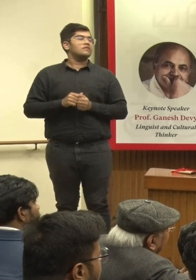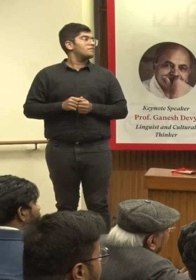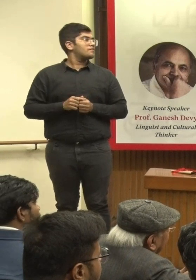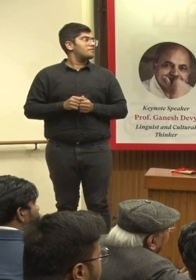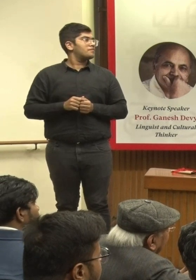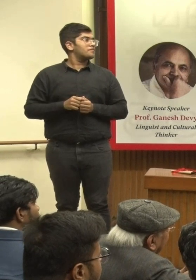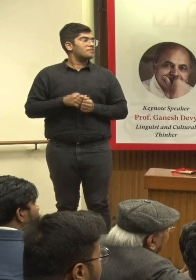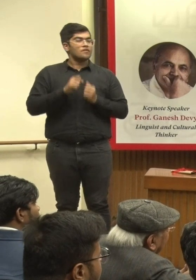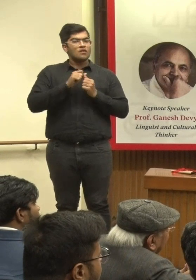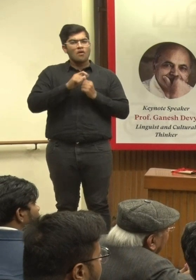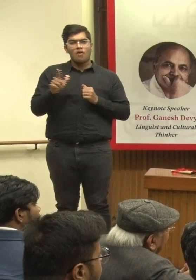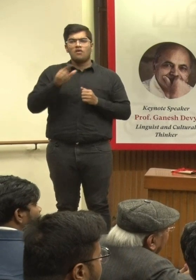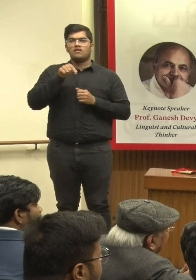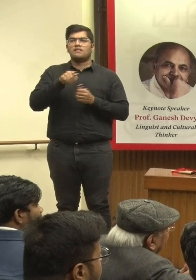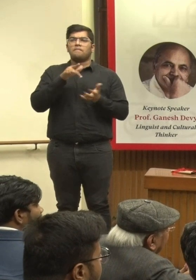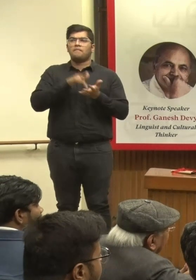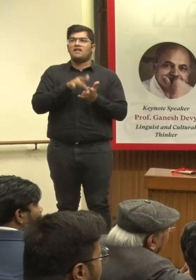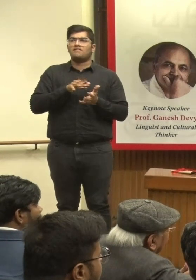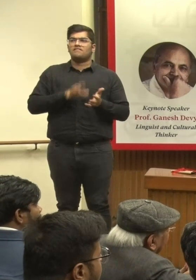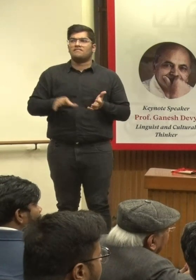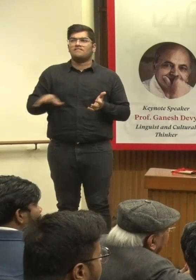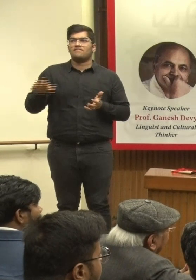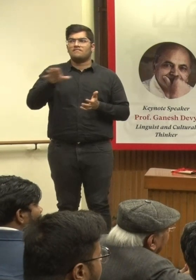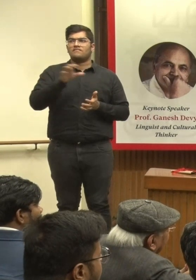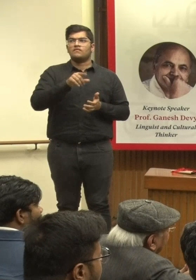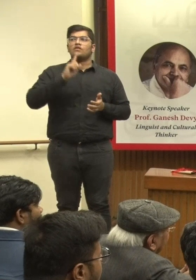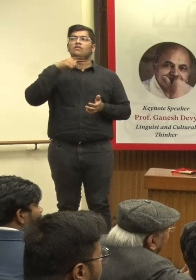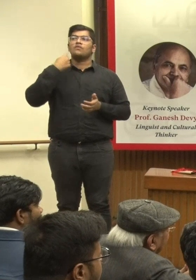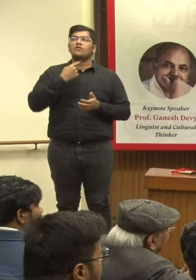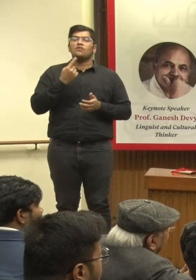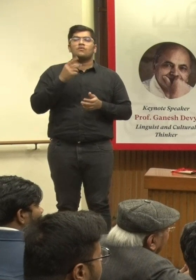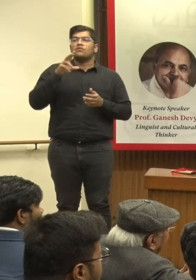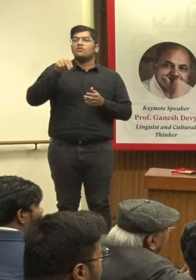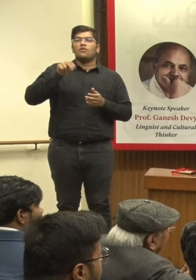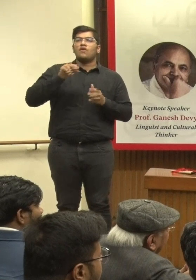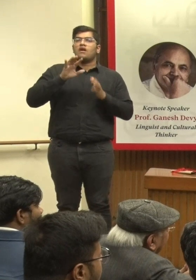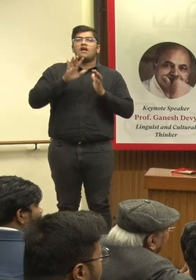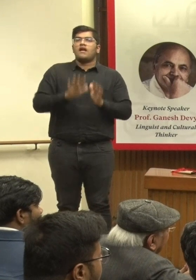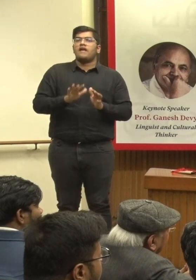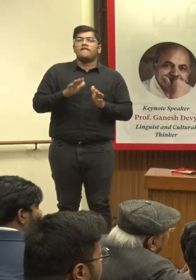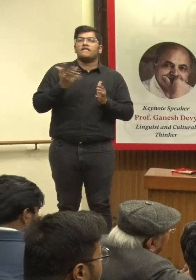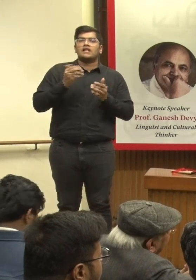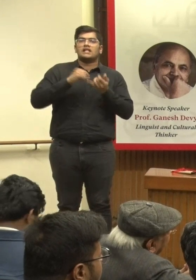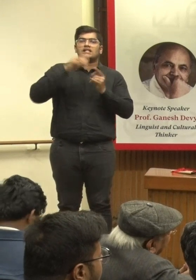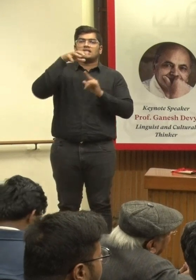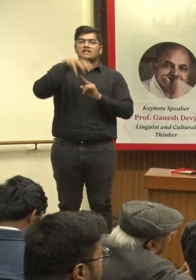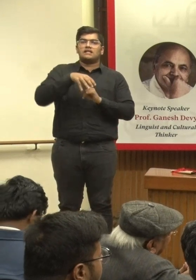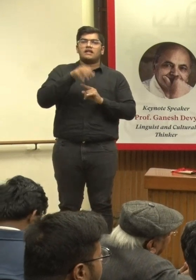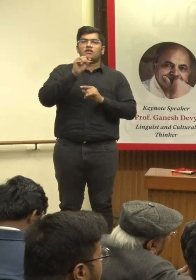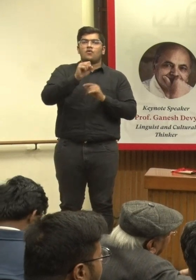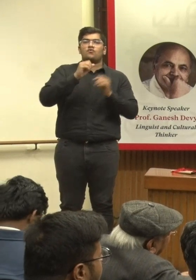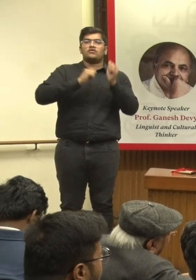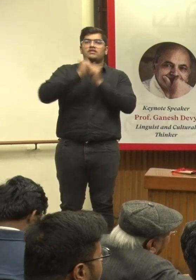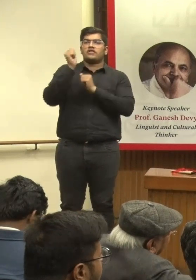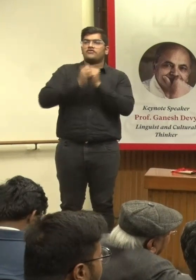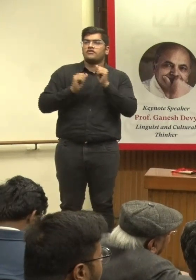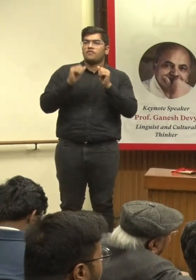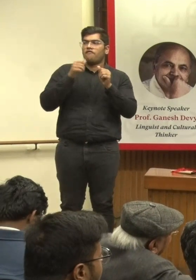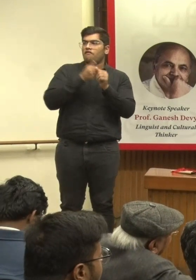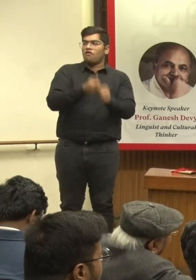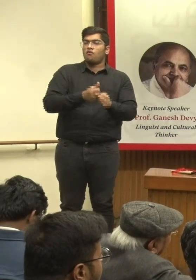All such places which did not come under the state structures in